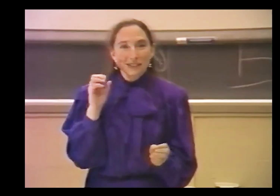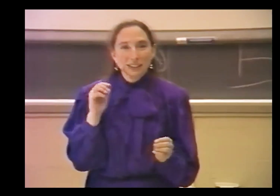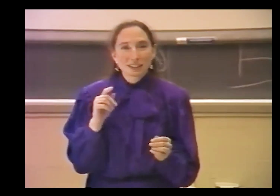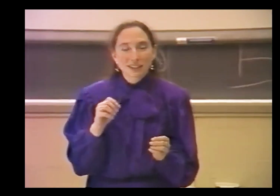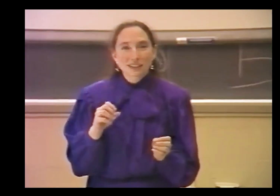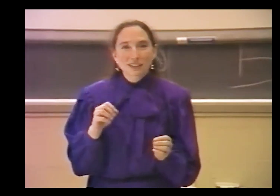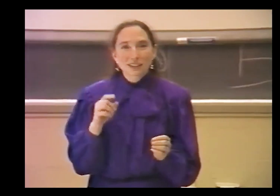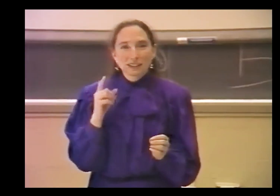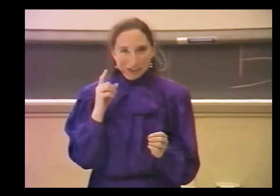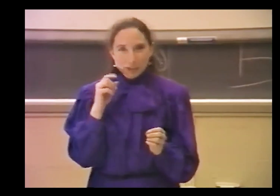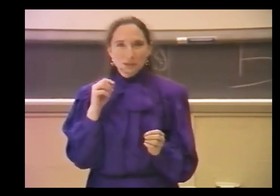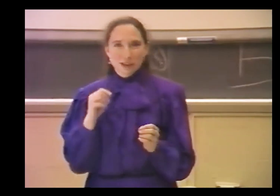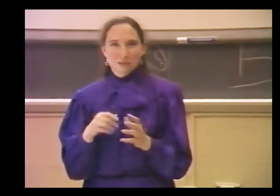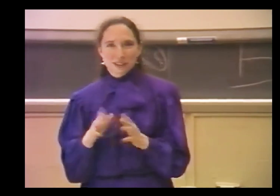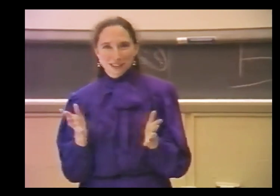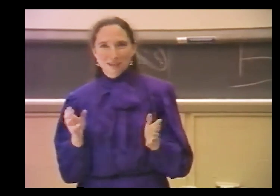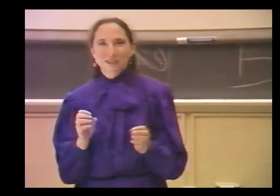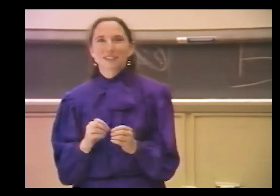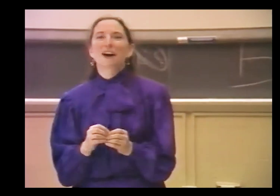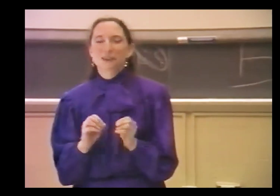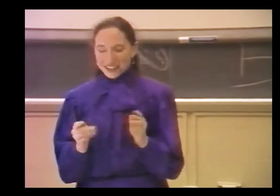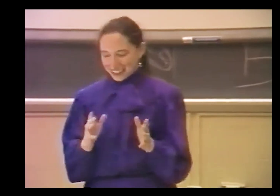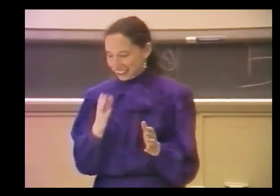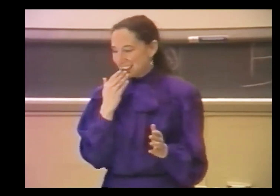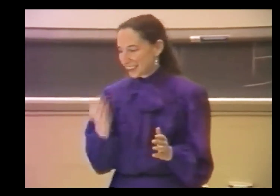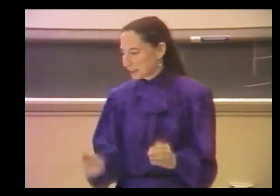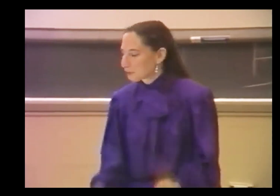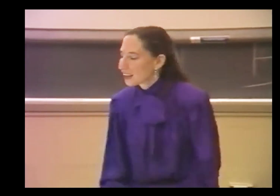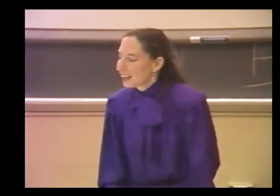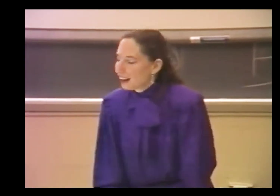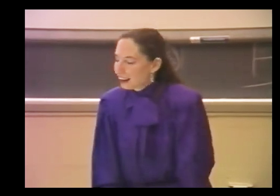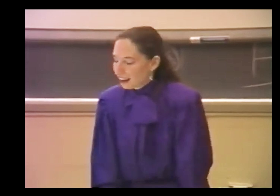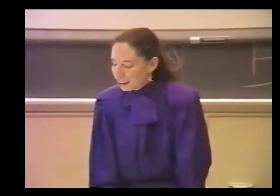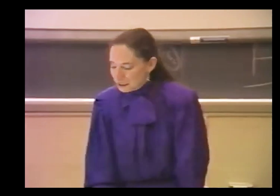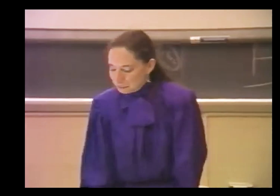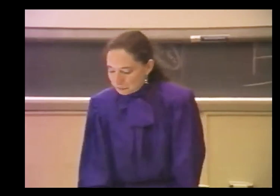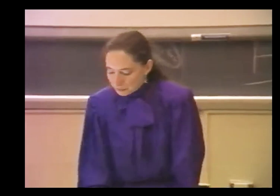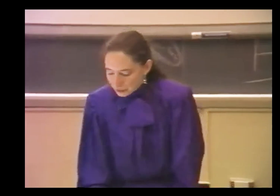me? It's obvious enough. Okay, thank you.